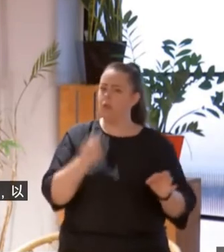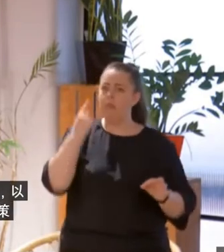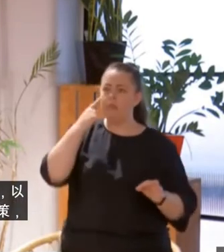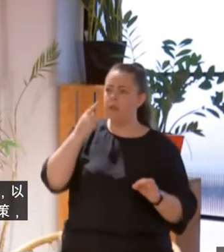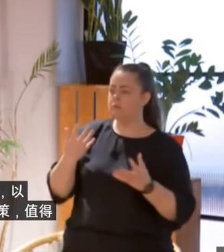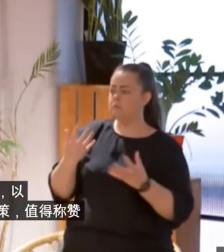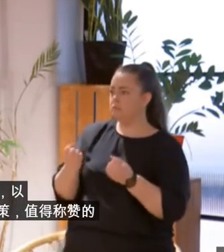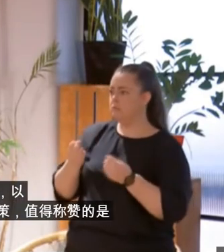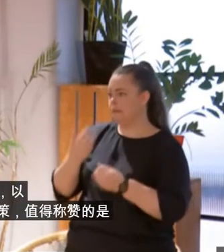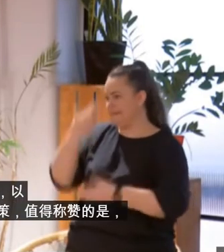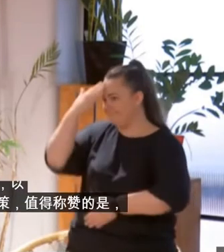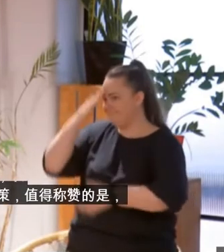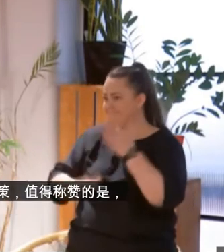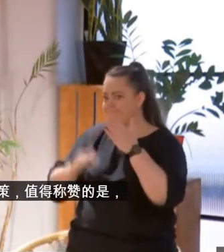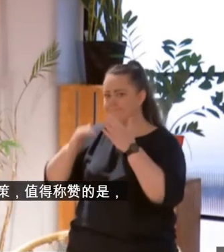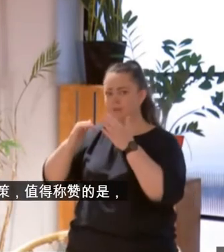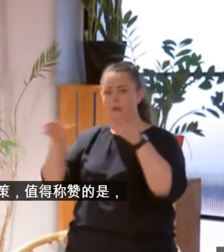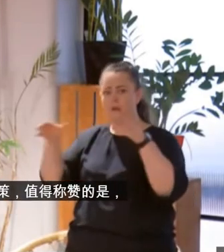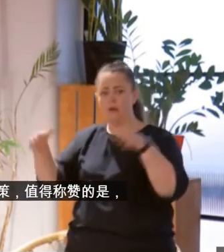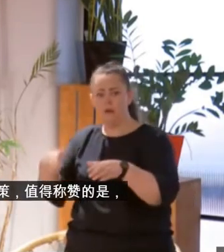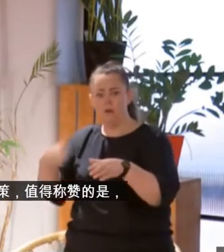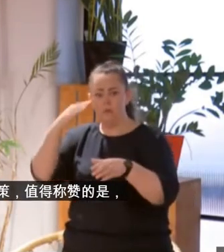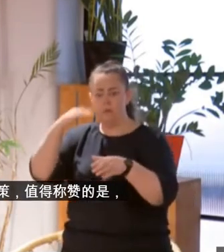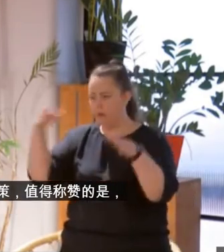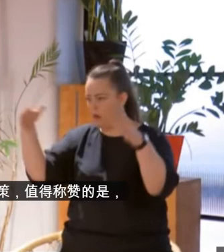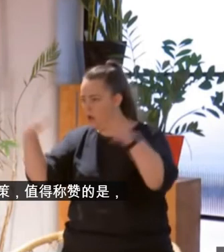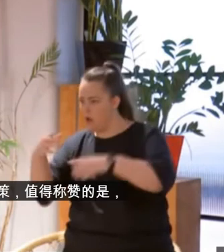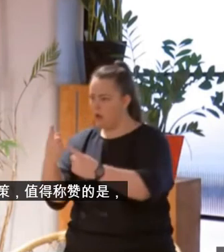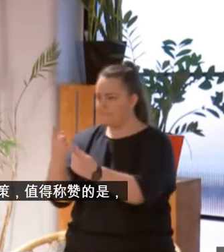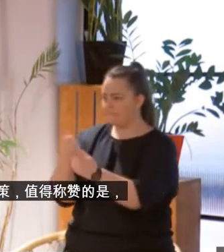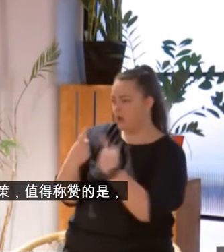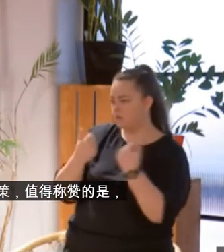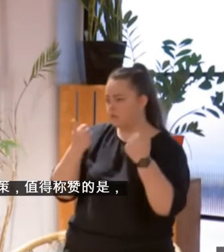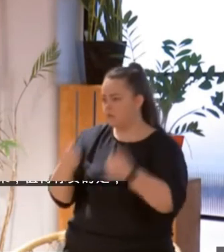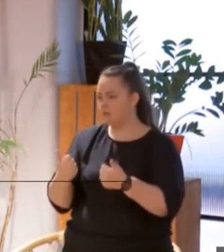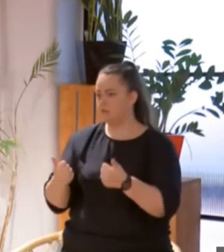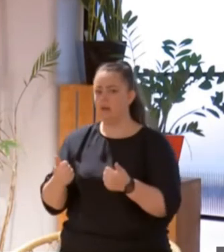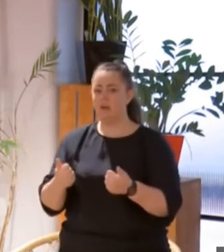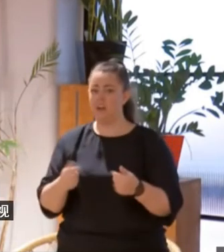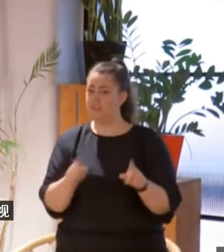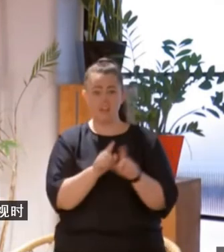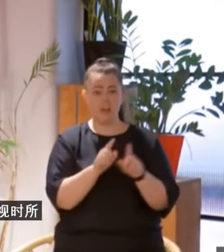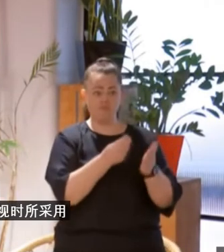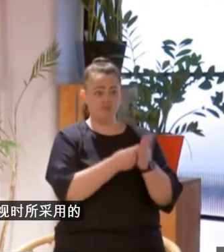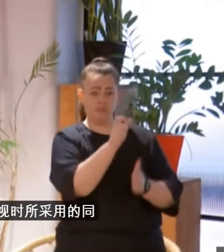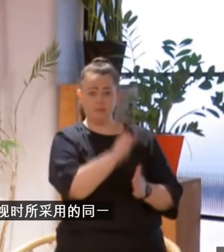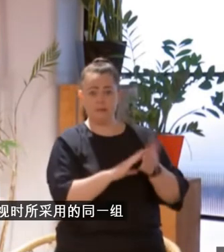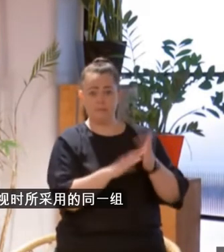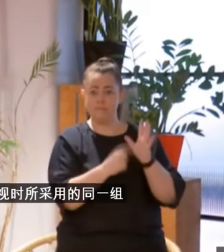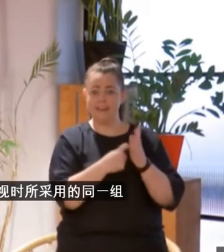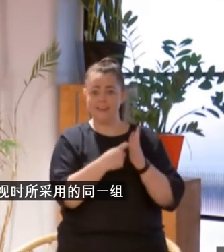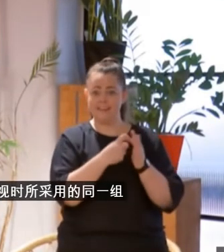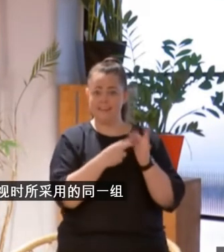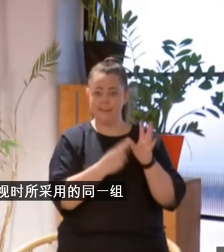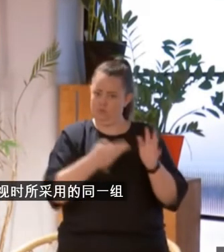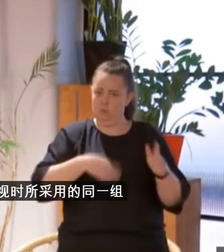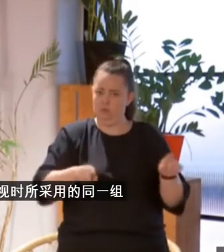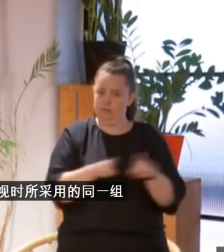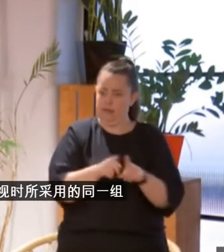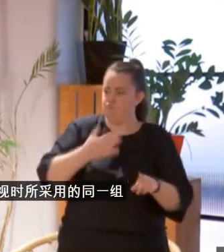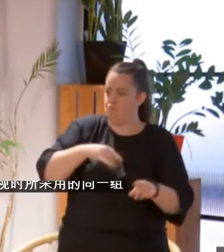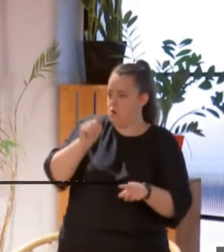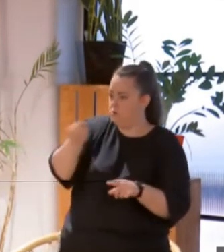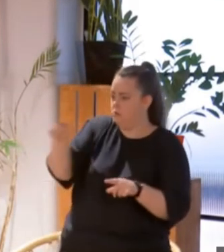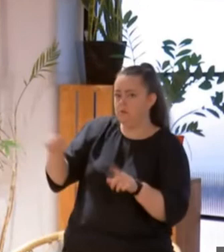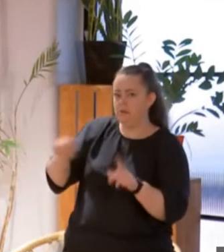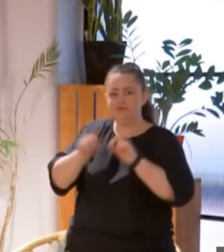better public policy thinking. And the Treasurer, to his credit, is following the same suit. We had, when I was Treasurer for 5 years, a